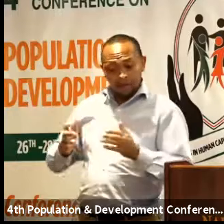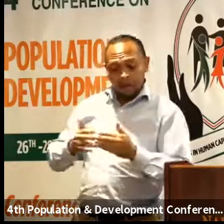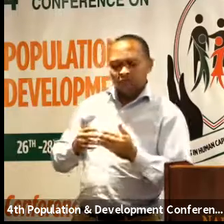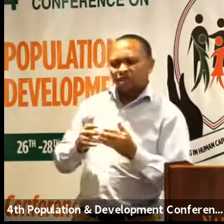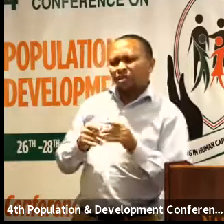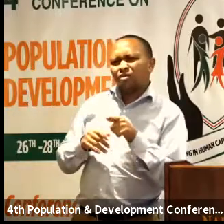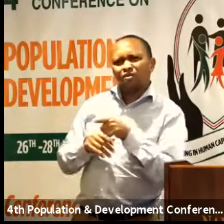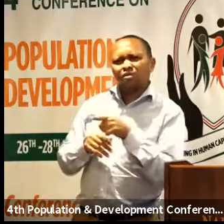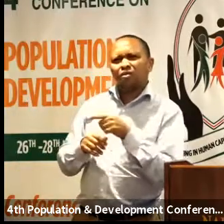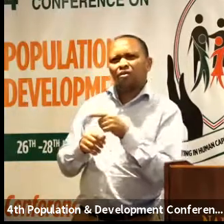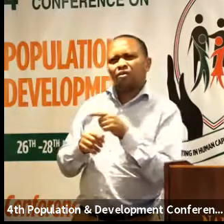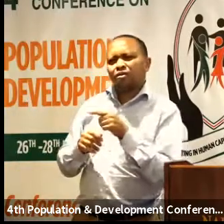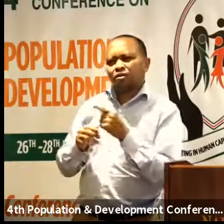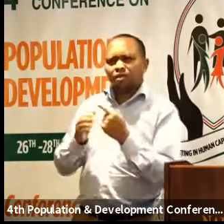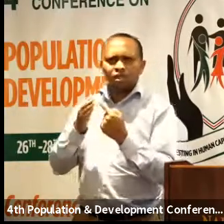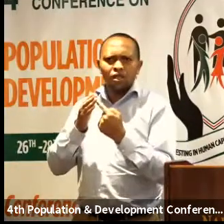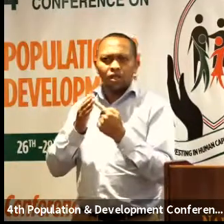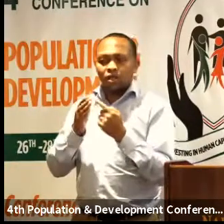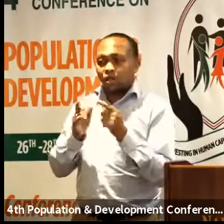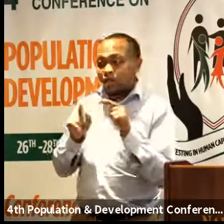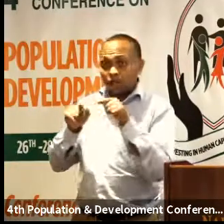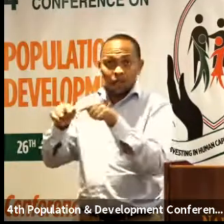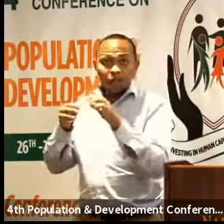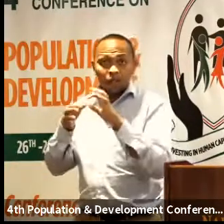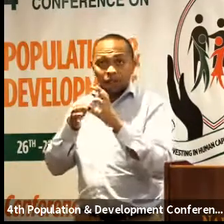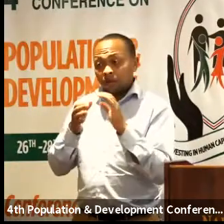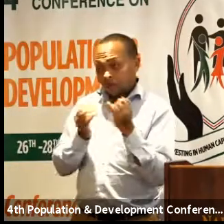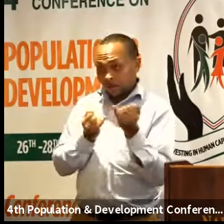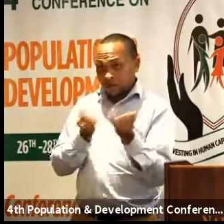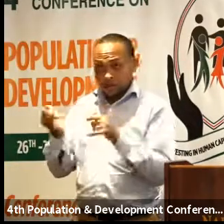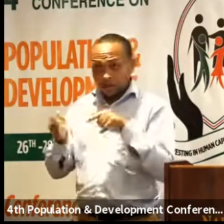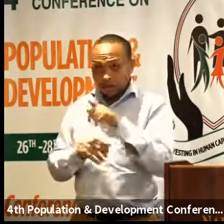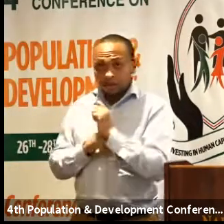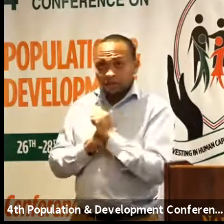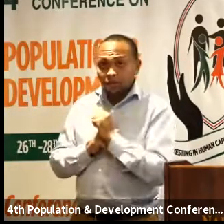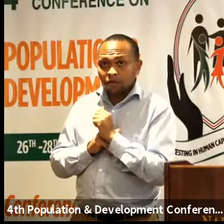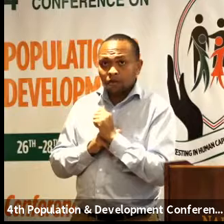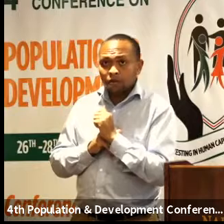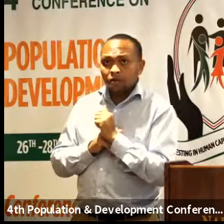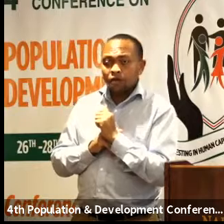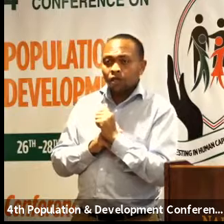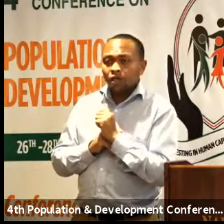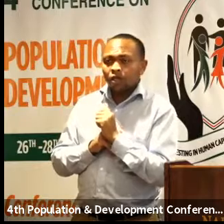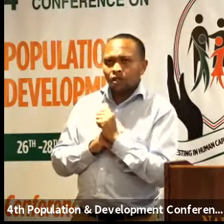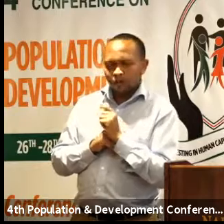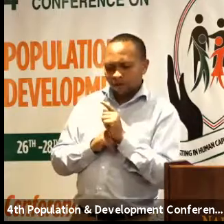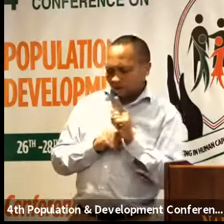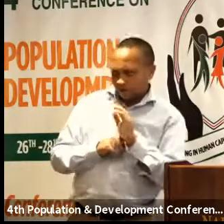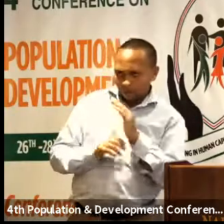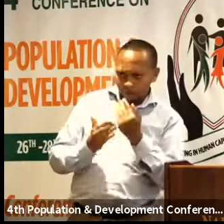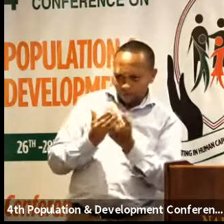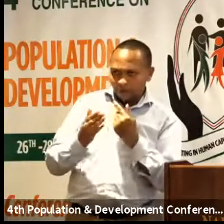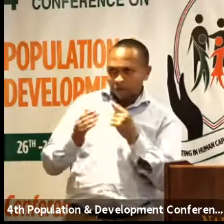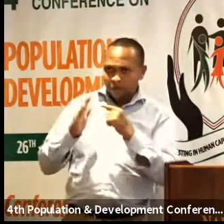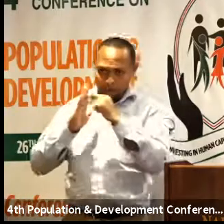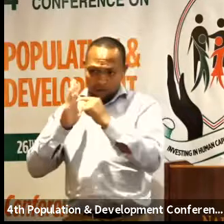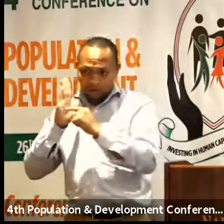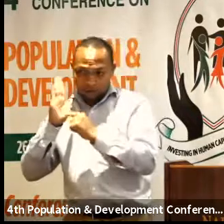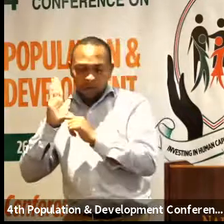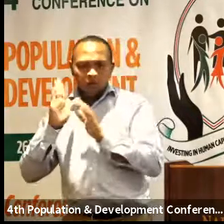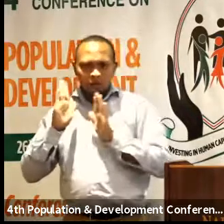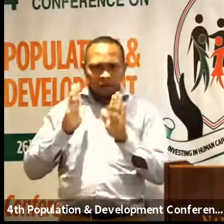I would request if they are here just to introduce themselves before I give the highlights. Hope